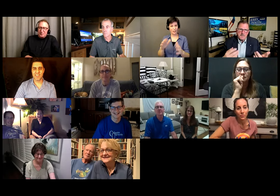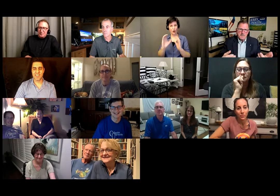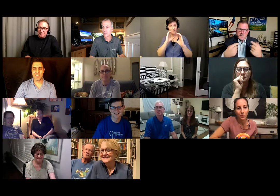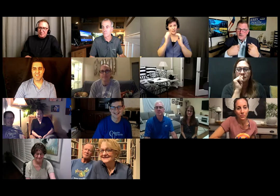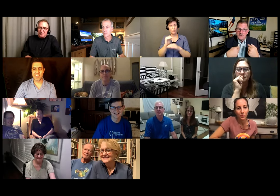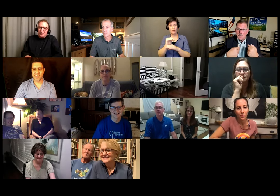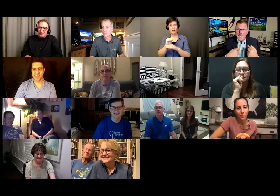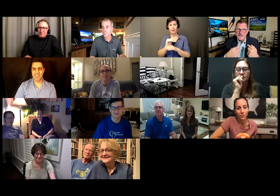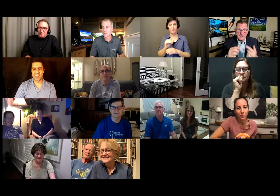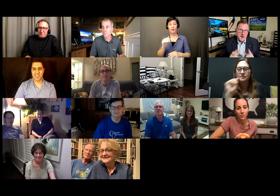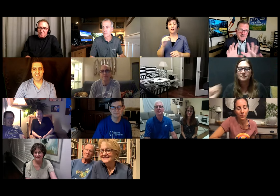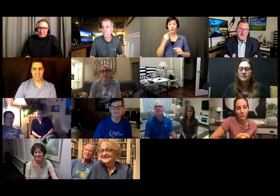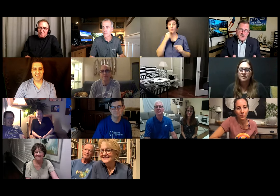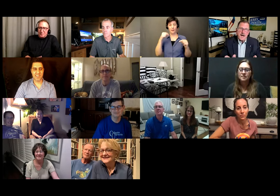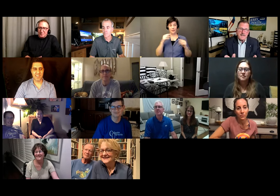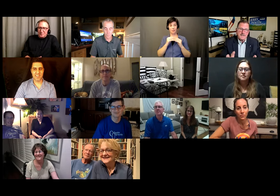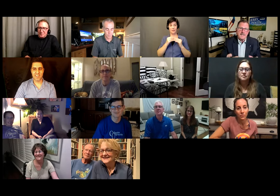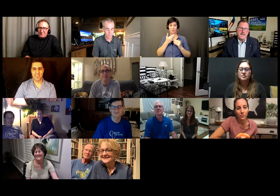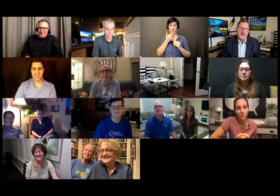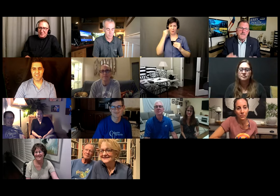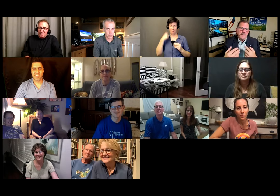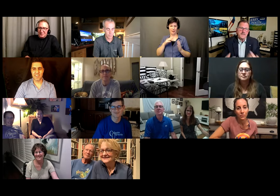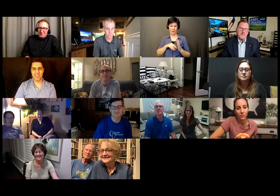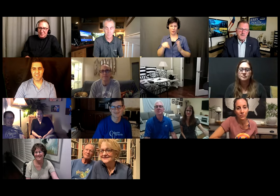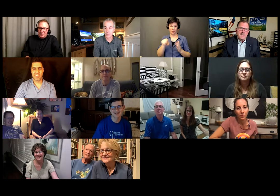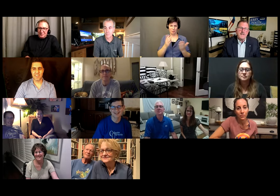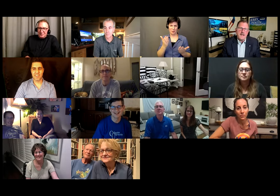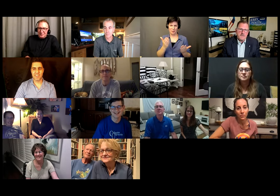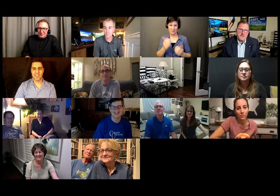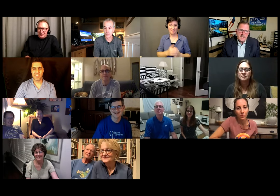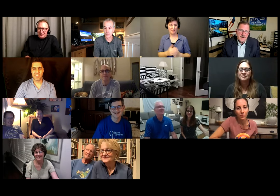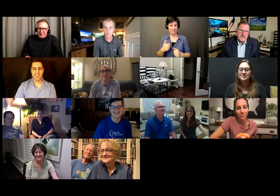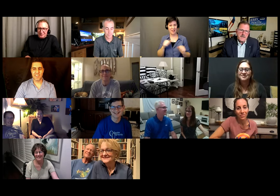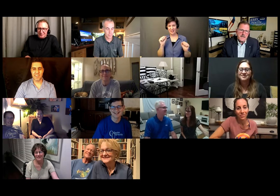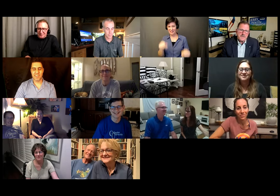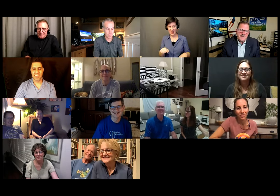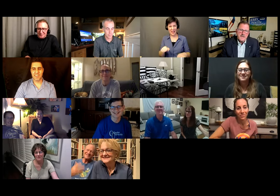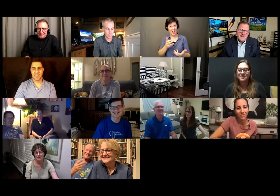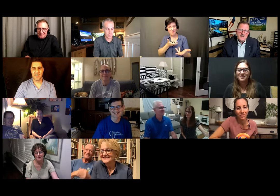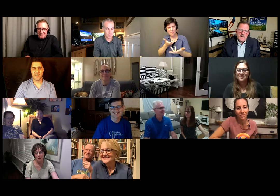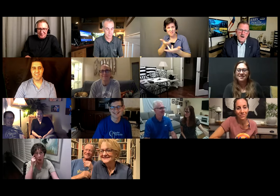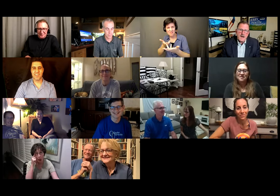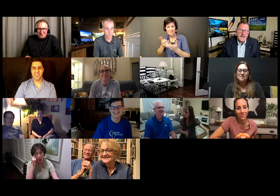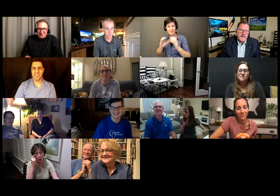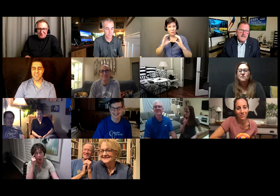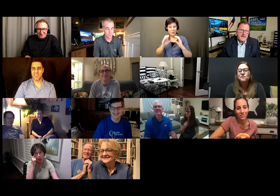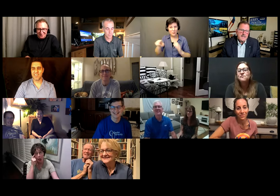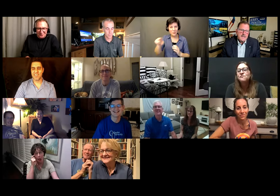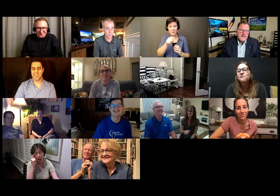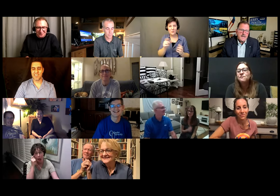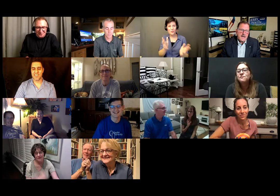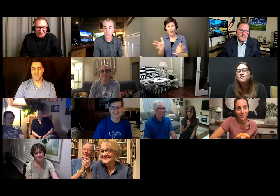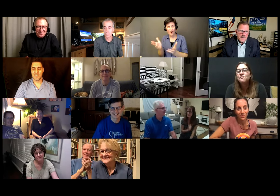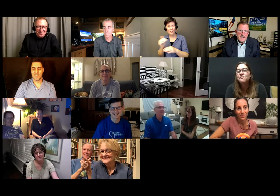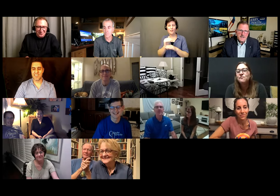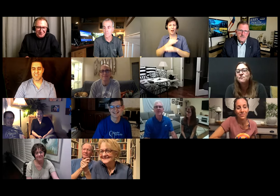I think it's been better for me than probably than you guys that I've had this ability to have this communication tonight, this talk, and